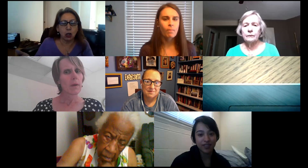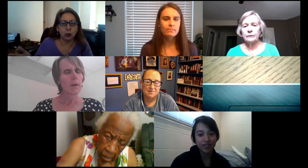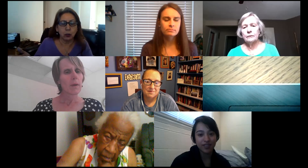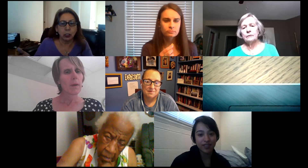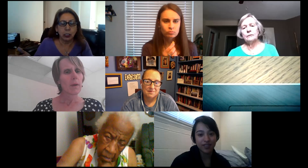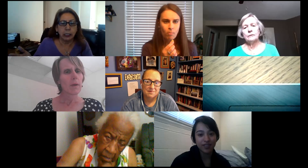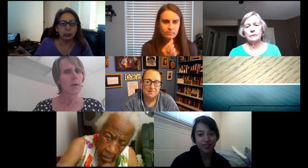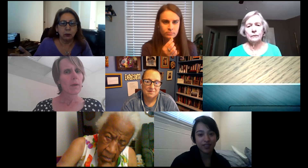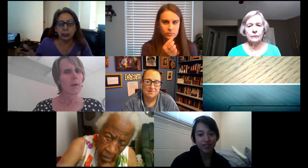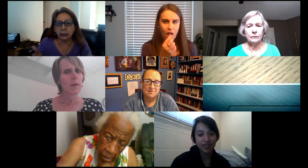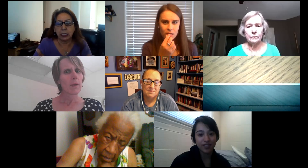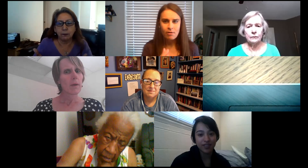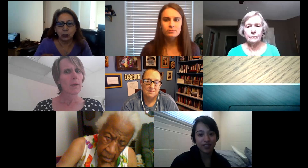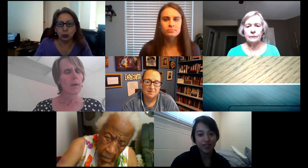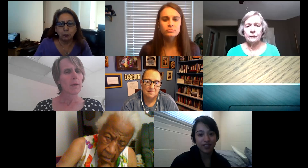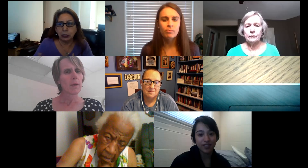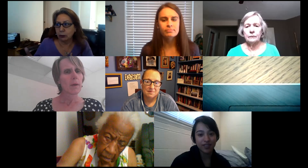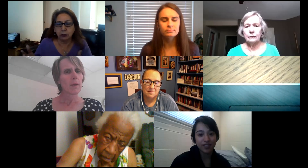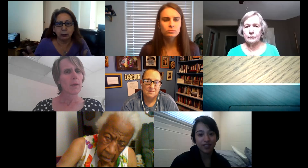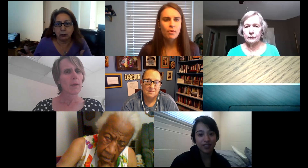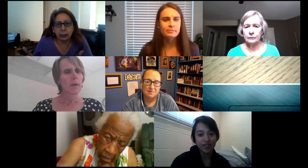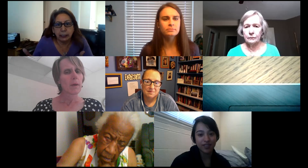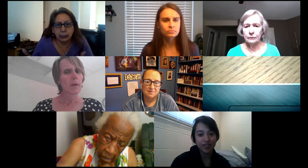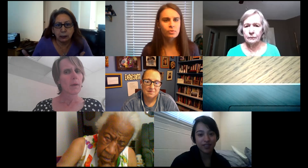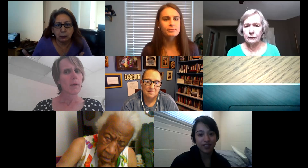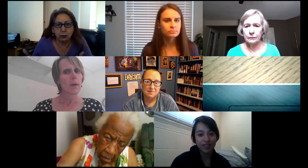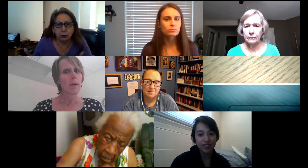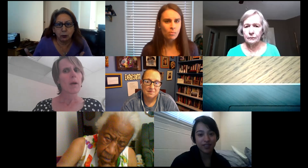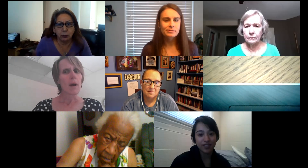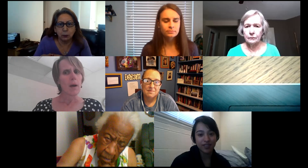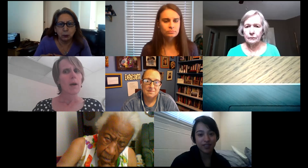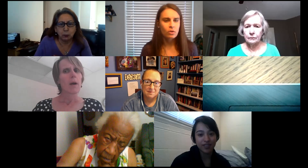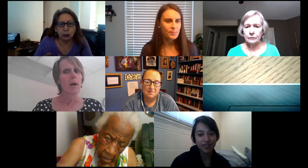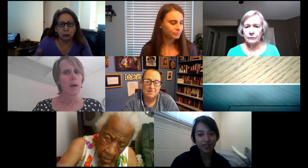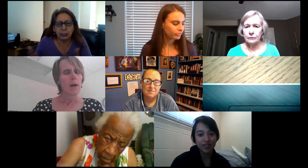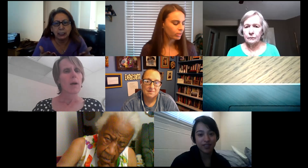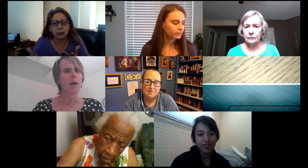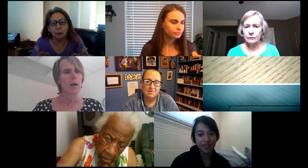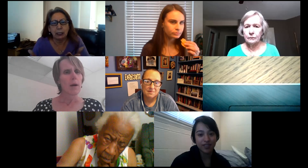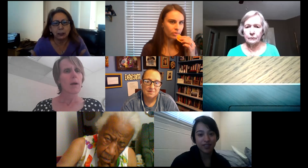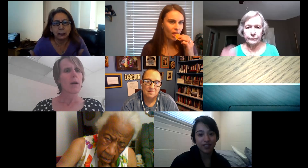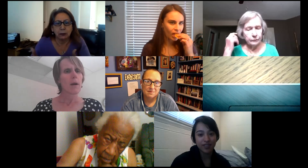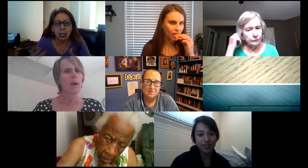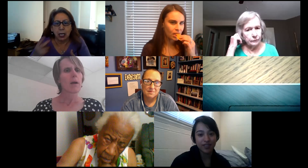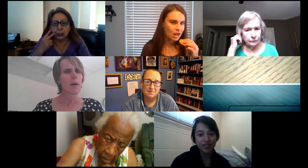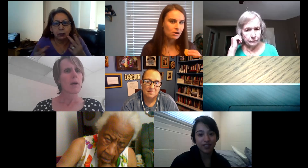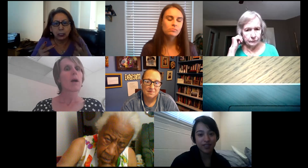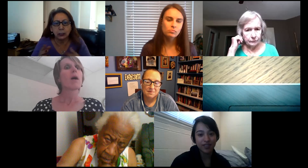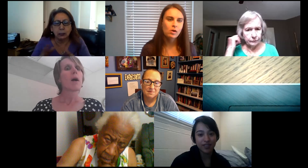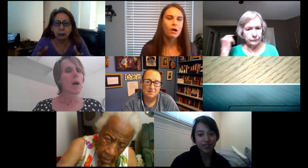daughter or the son for interpreting. They're kids, you're not supposed to be interpreting against your parents, and I saw this, and they're